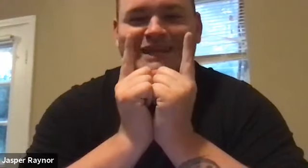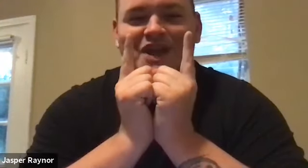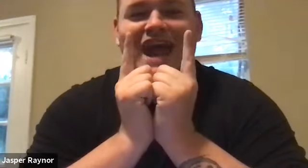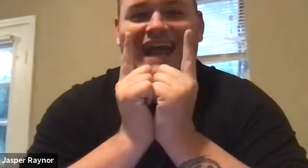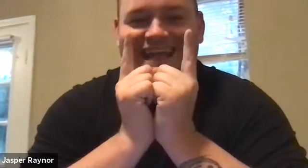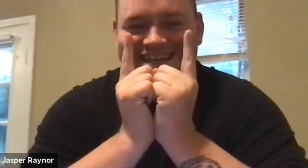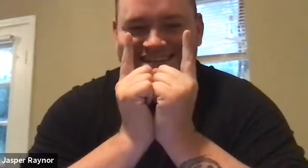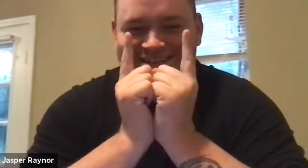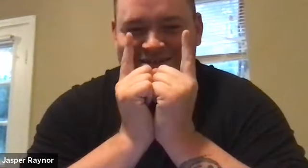your head.